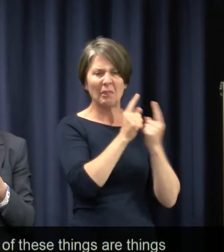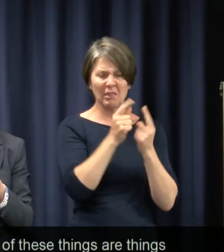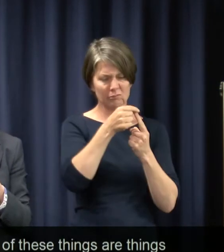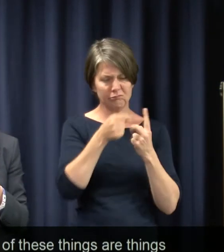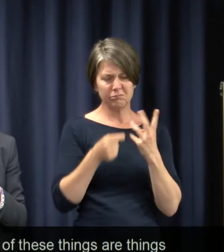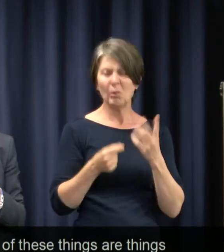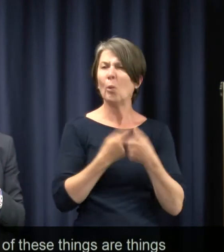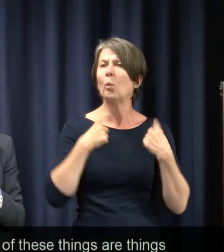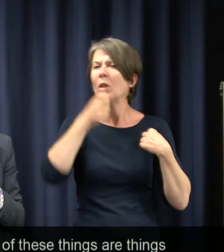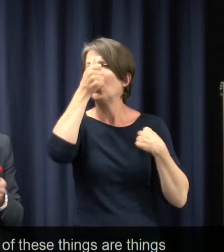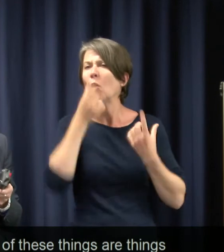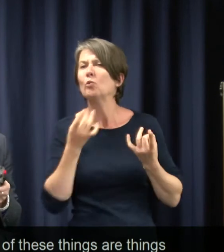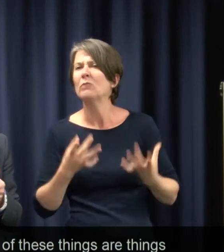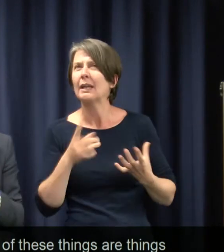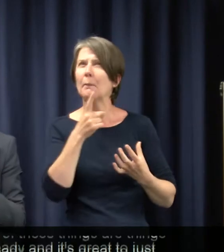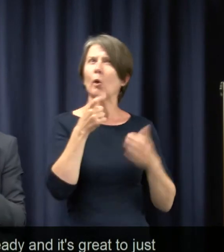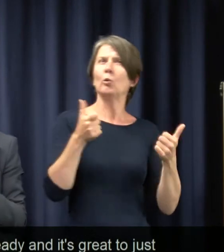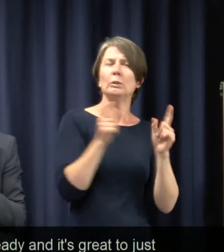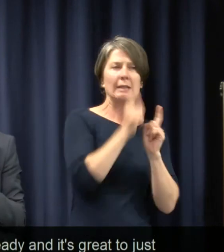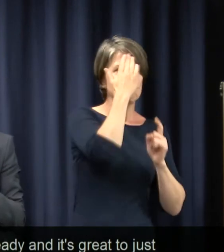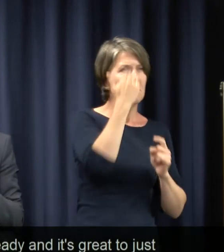get a reminder of what's important to people.